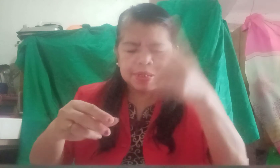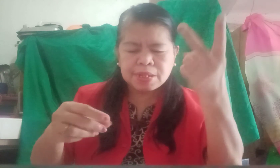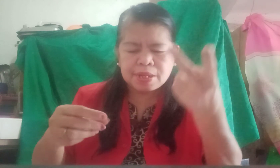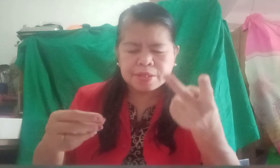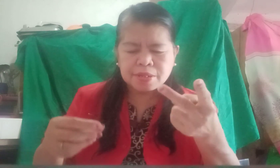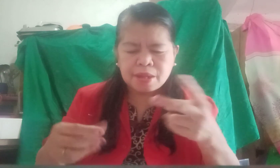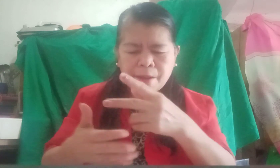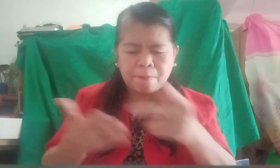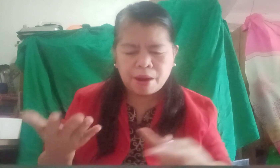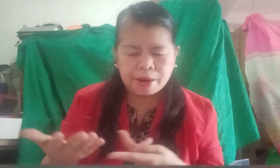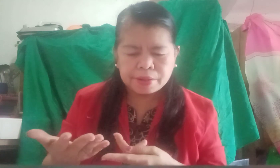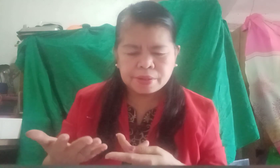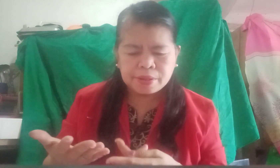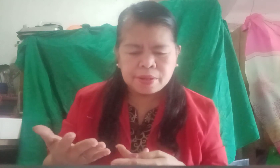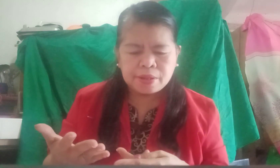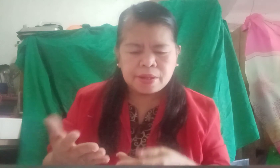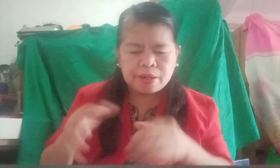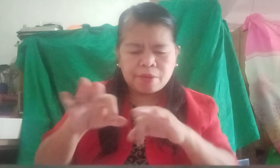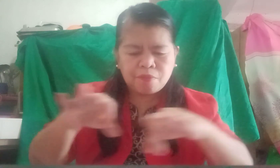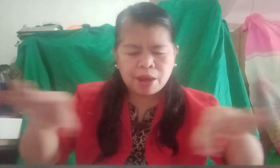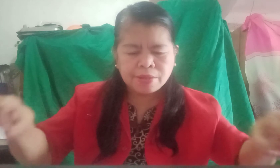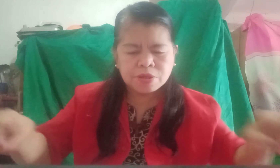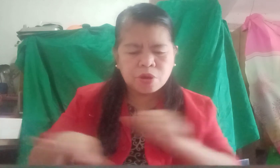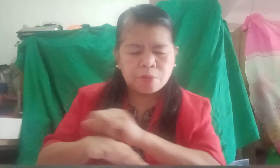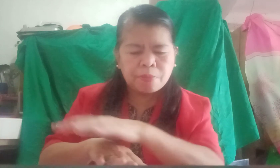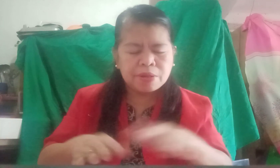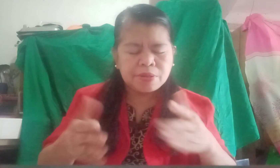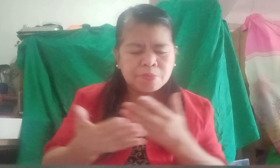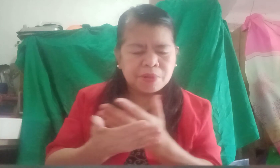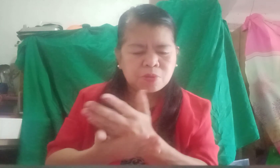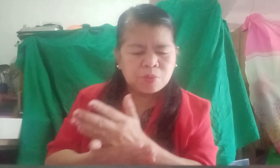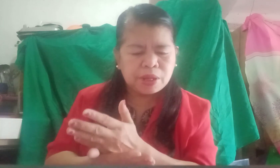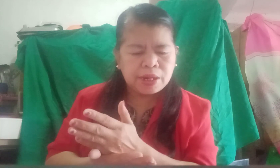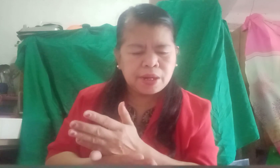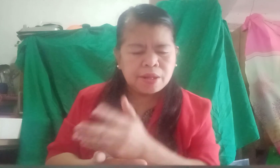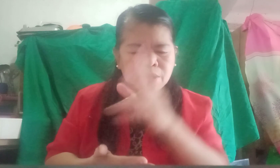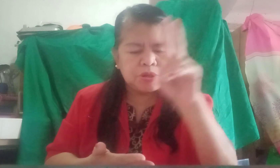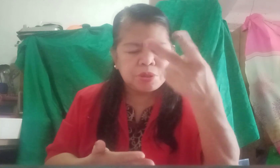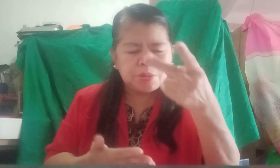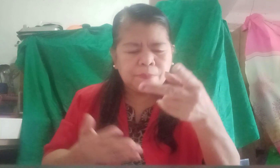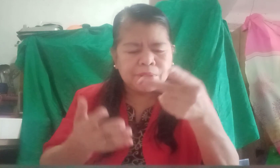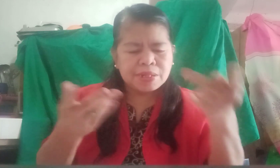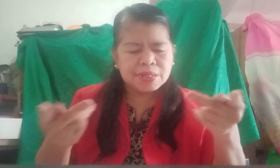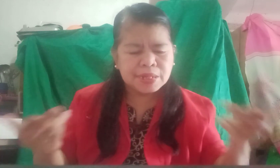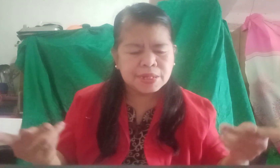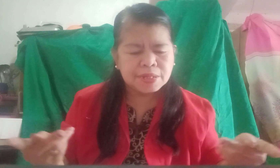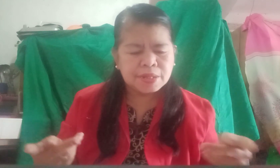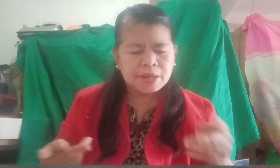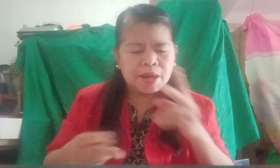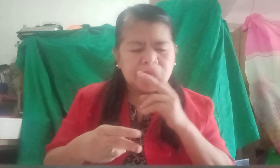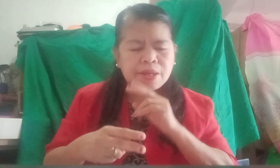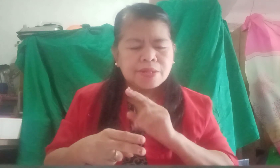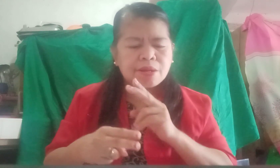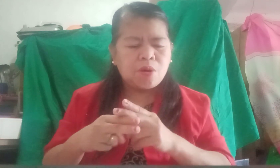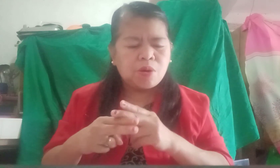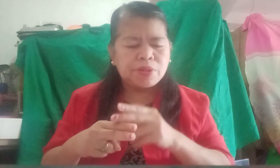pieces apart. The flat surface between two pieces is called